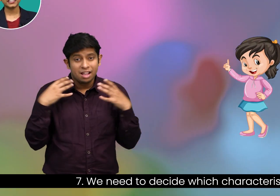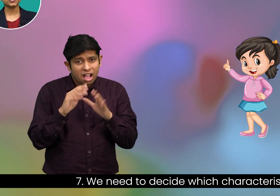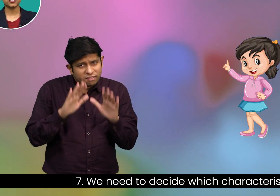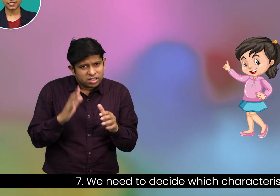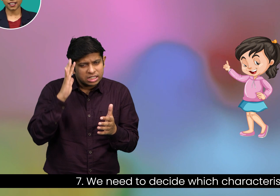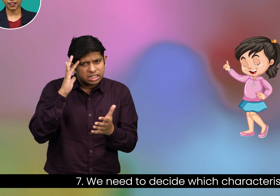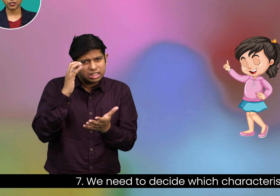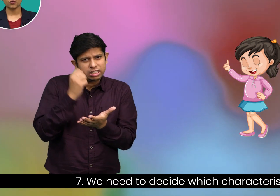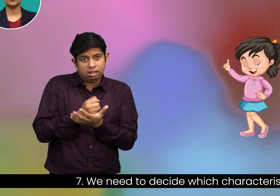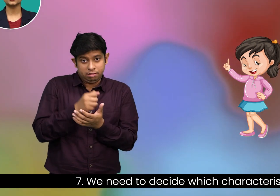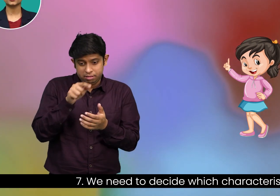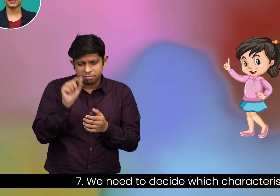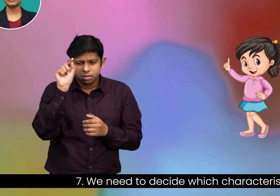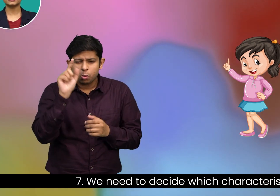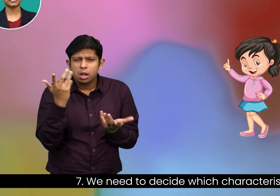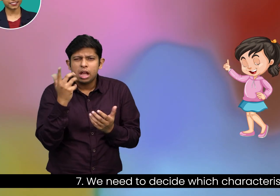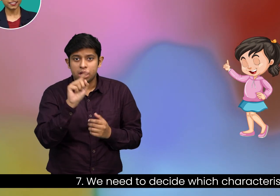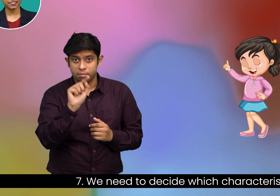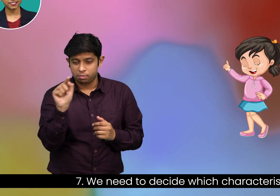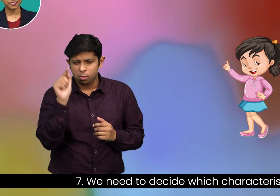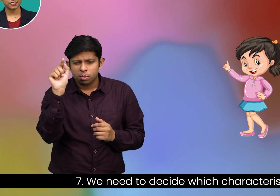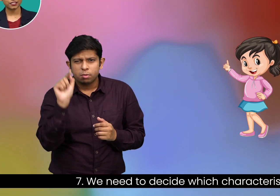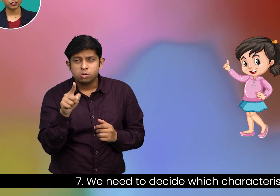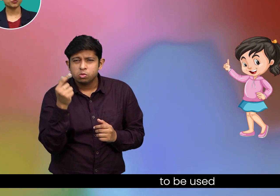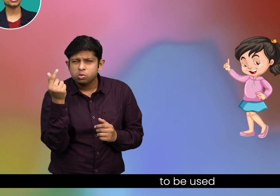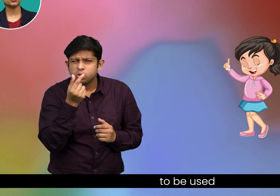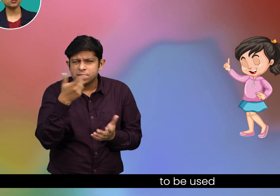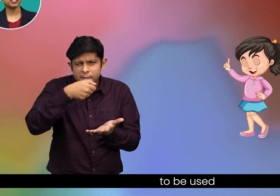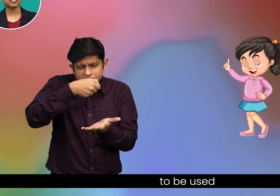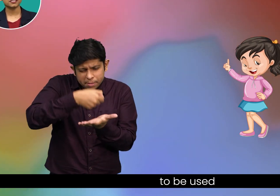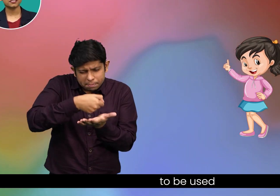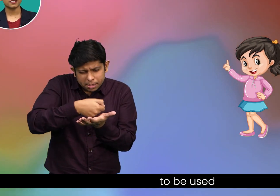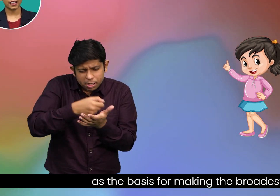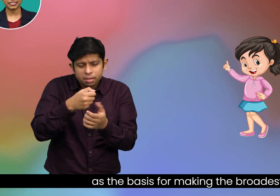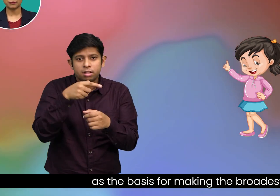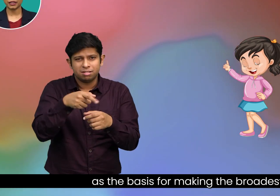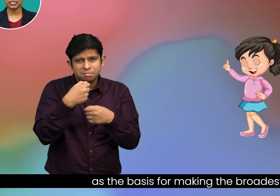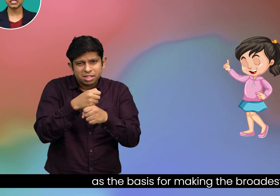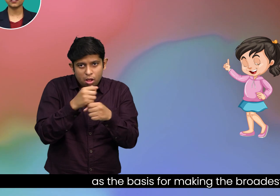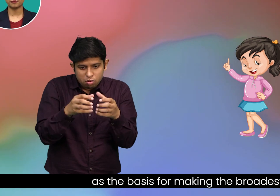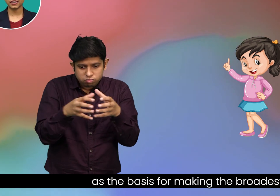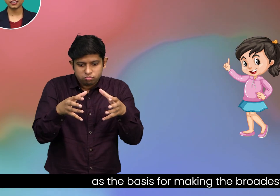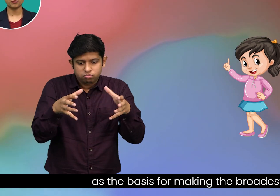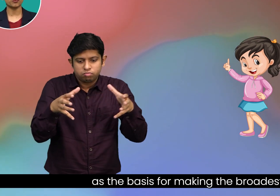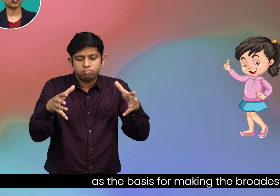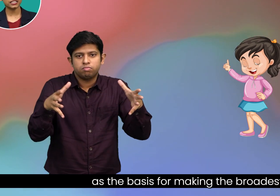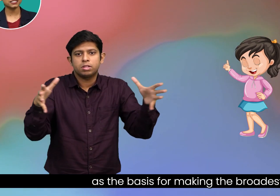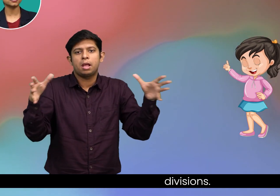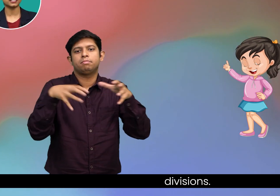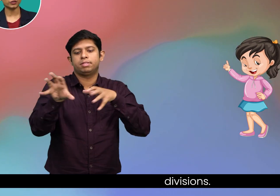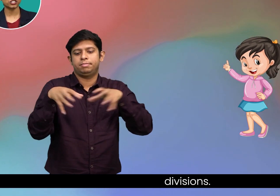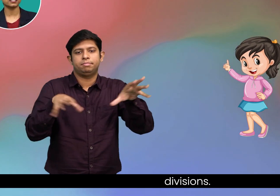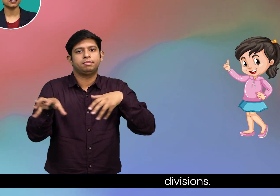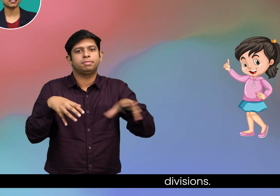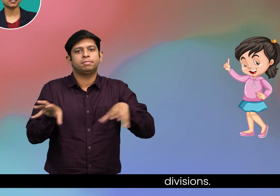We need to decide which characteristics to be used as the basis for making the